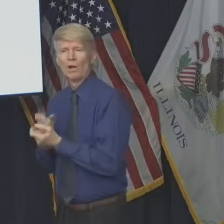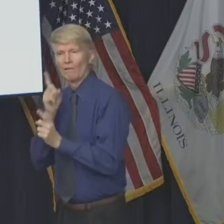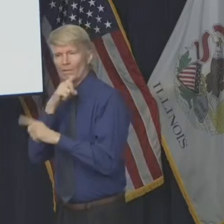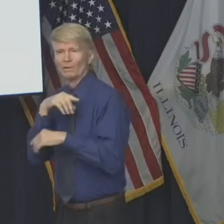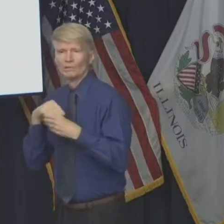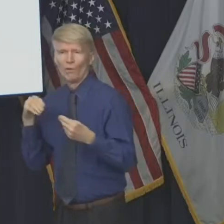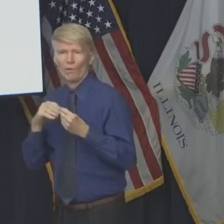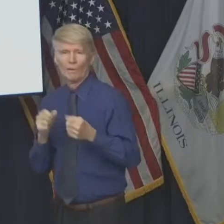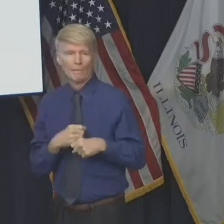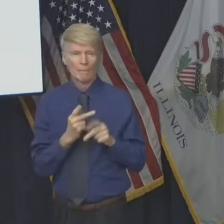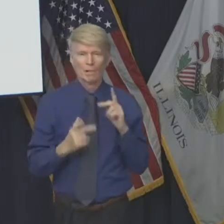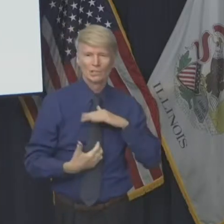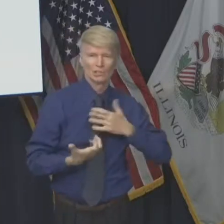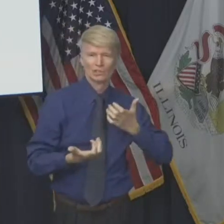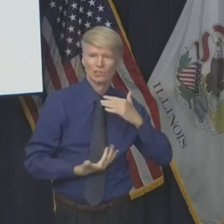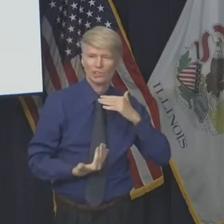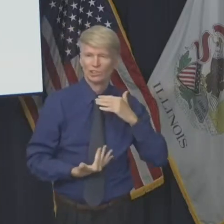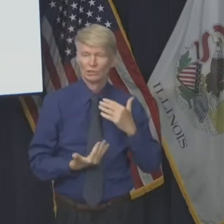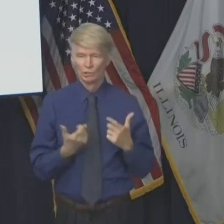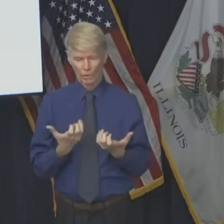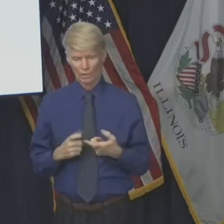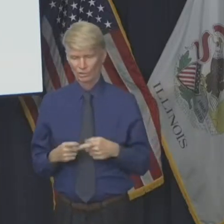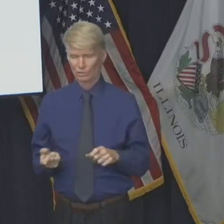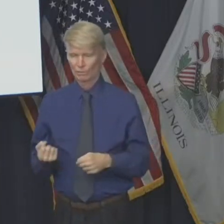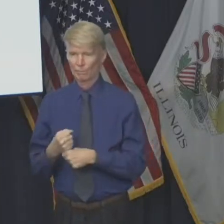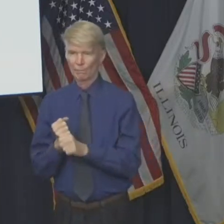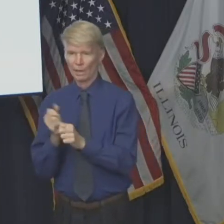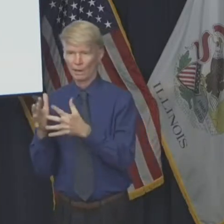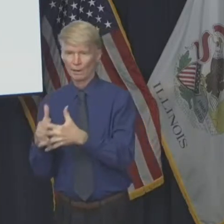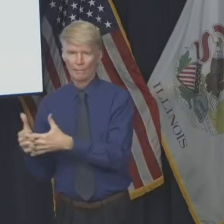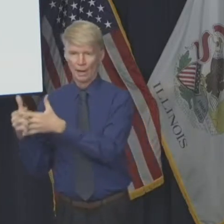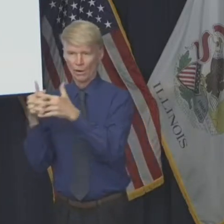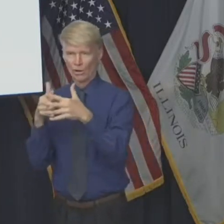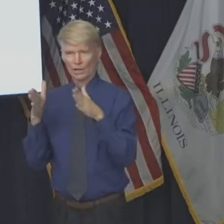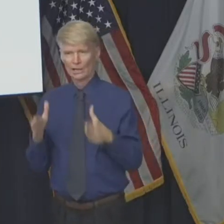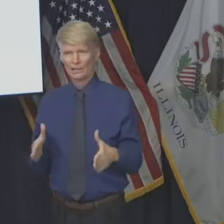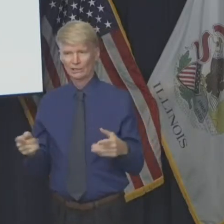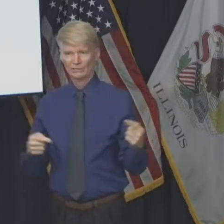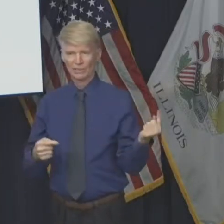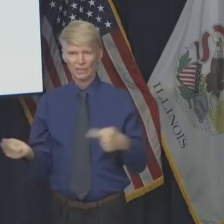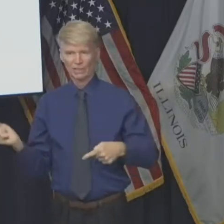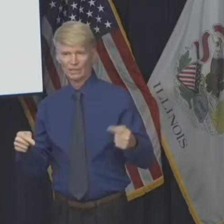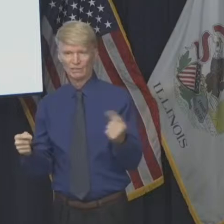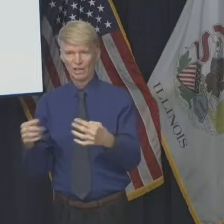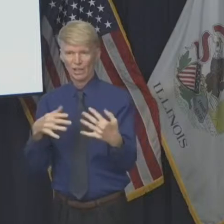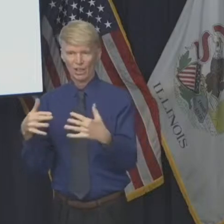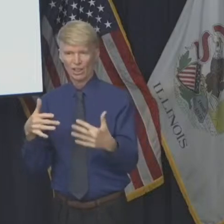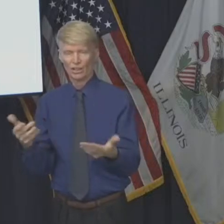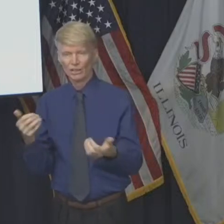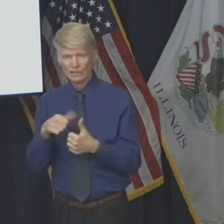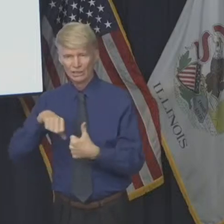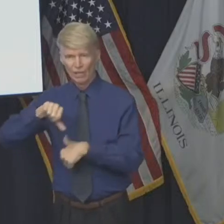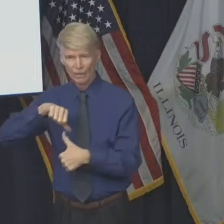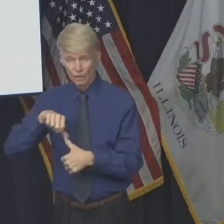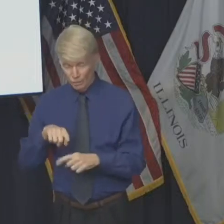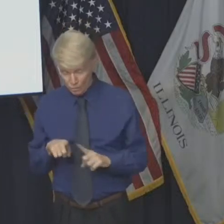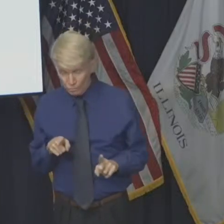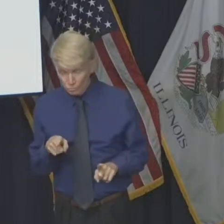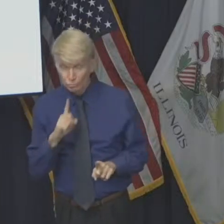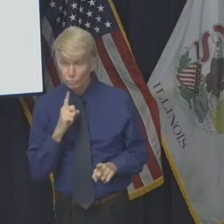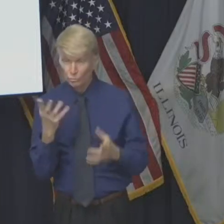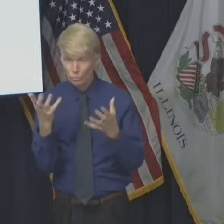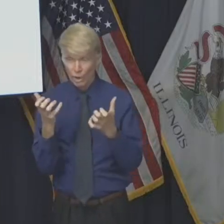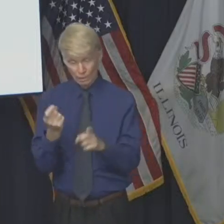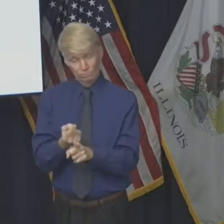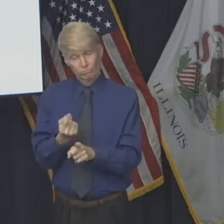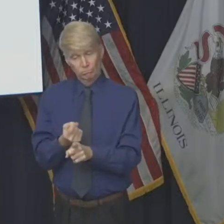sow discontent in an attempt to pit Americans against one another. If you want accurate information about